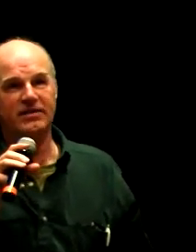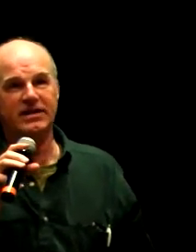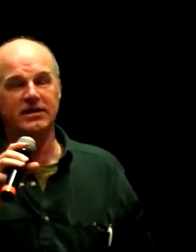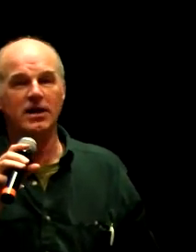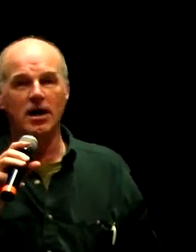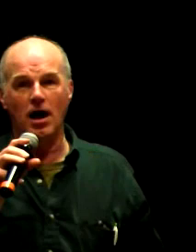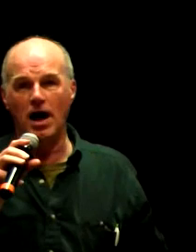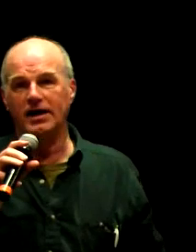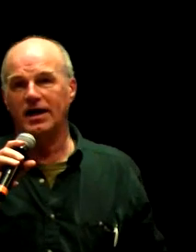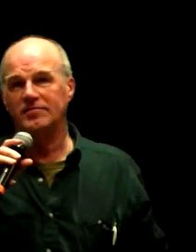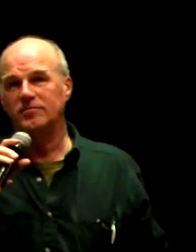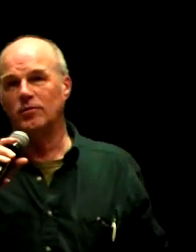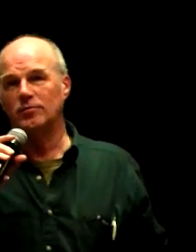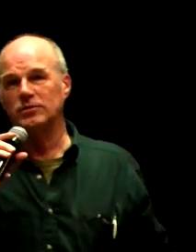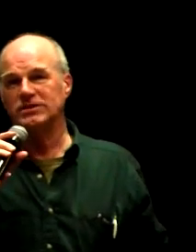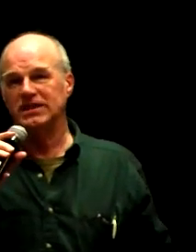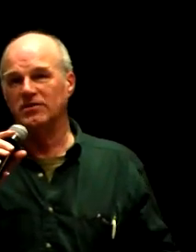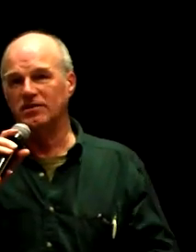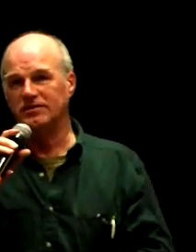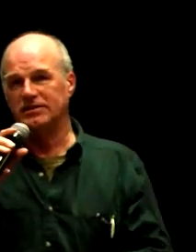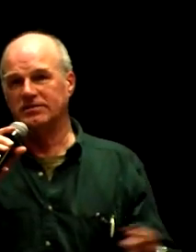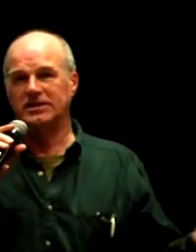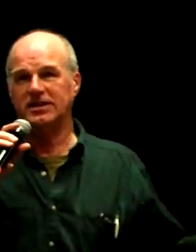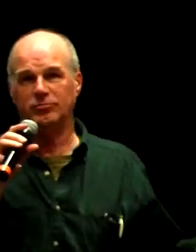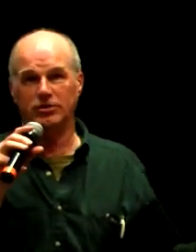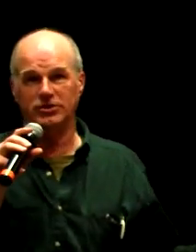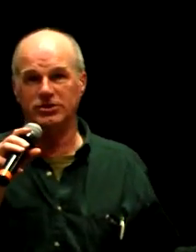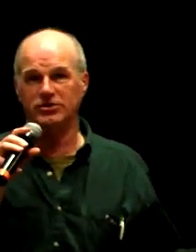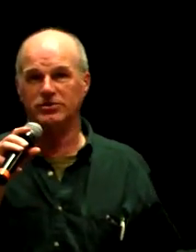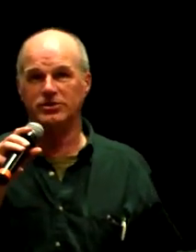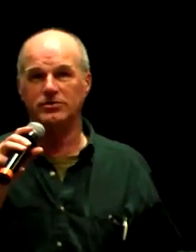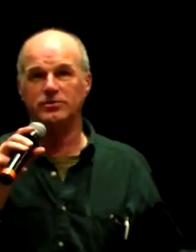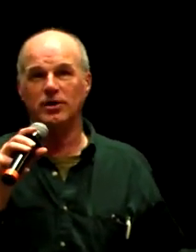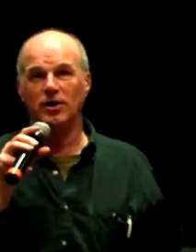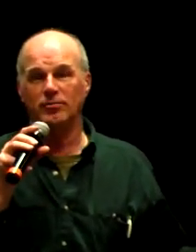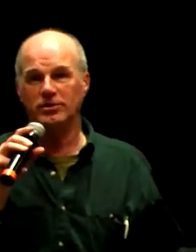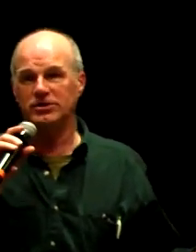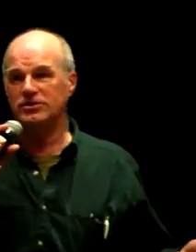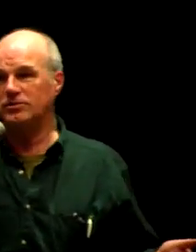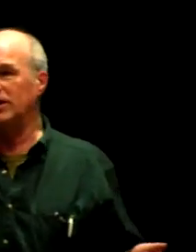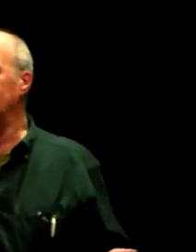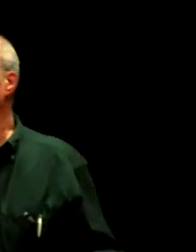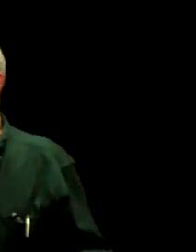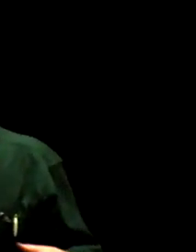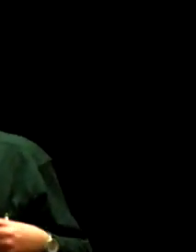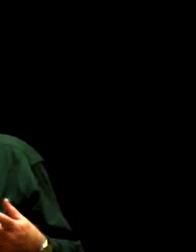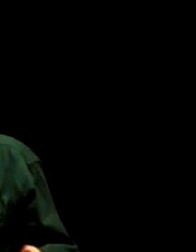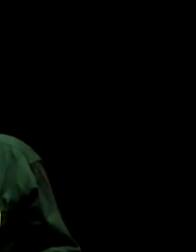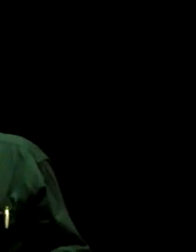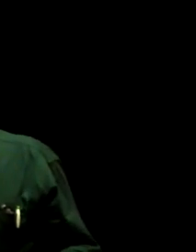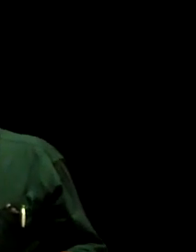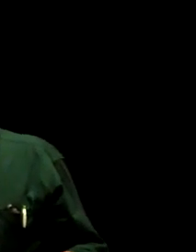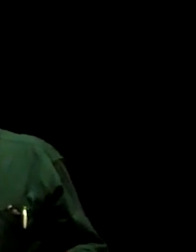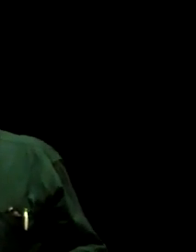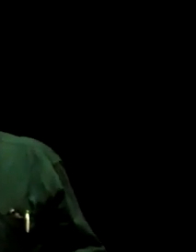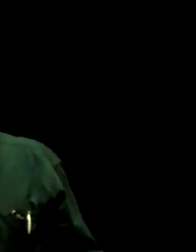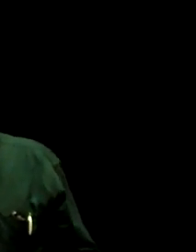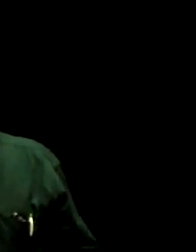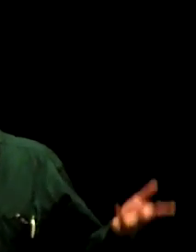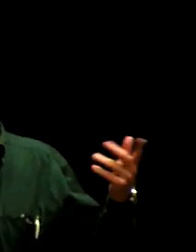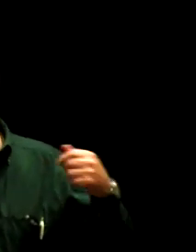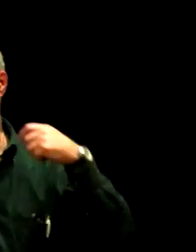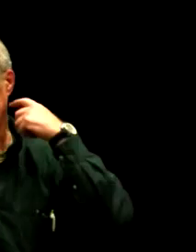also having an online form. We'll send all of the ticket purchasers who purchased through email, we'll send you the